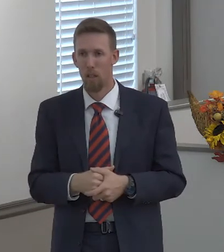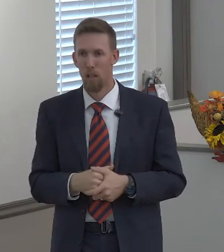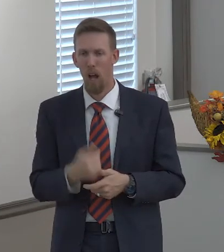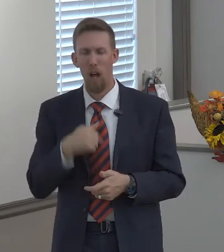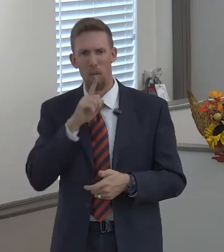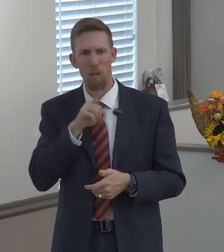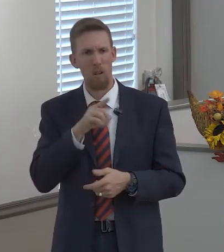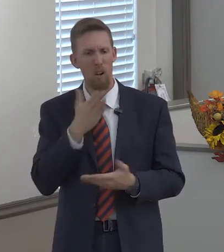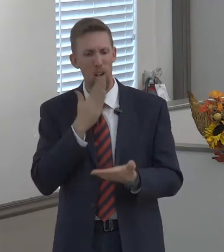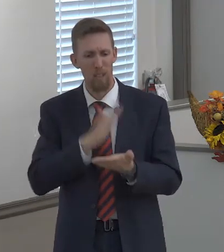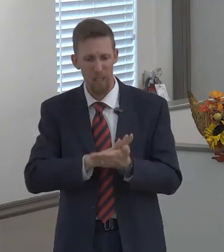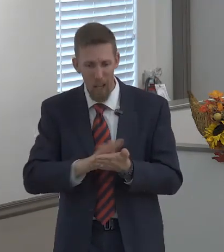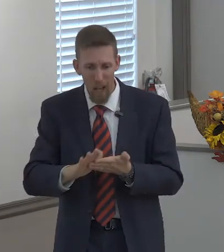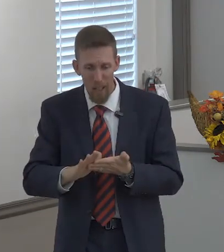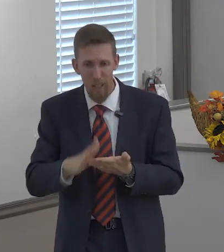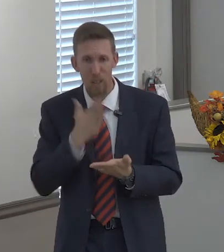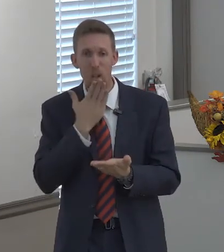And